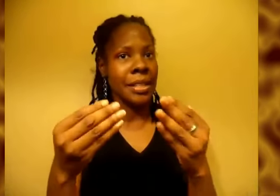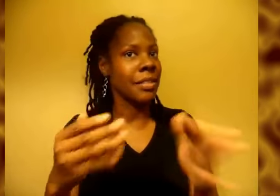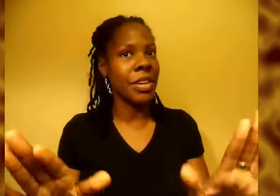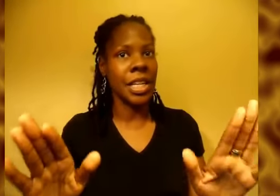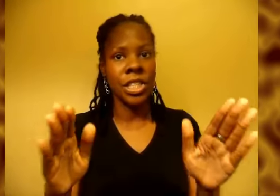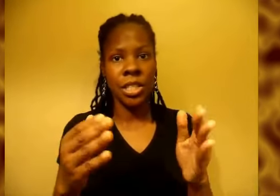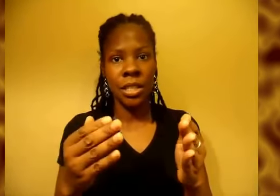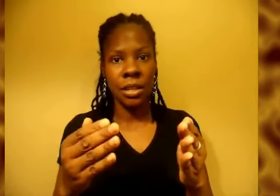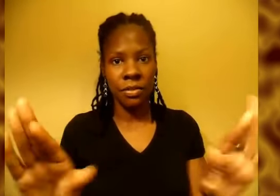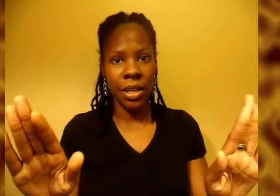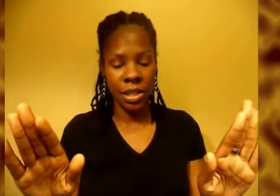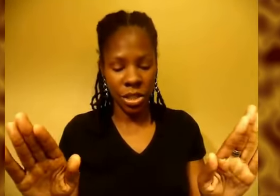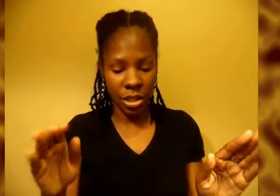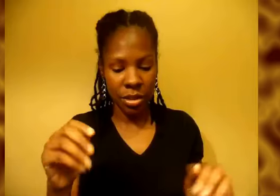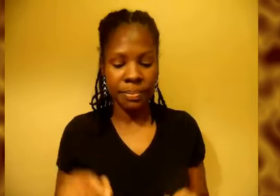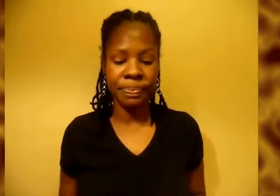hands. Finish. Finish.